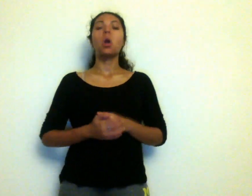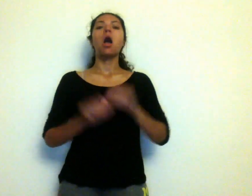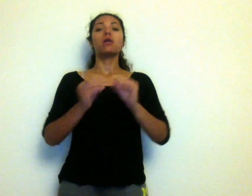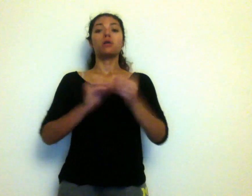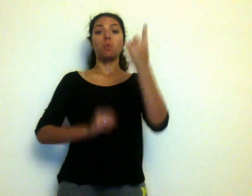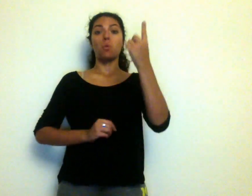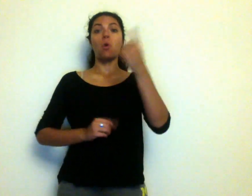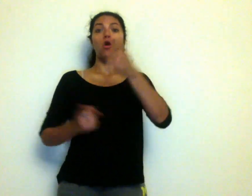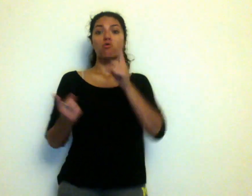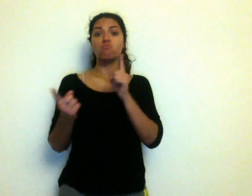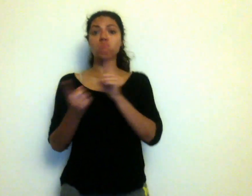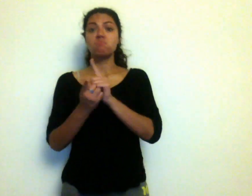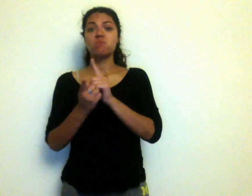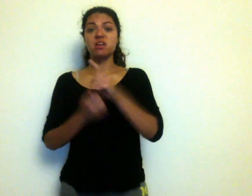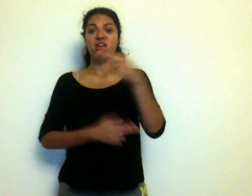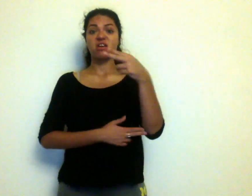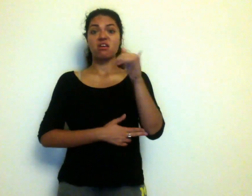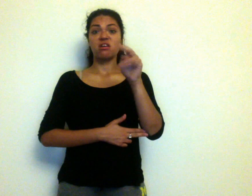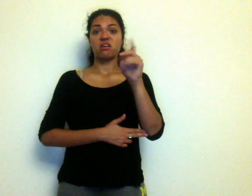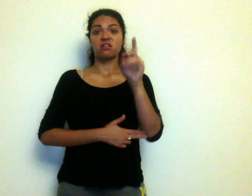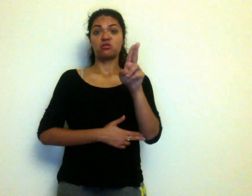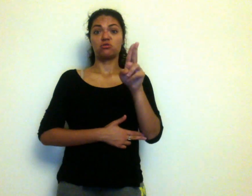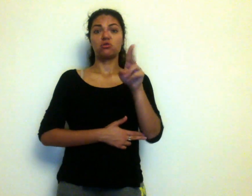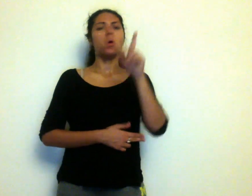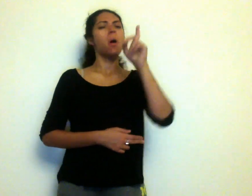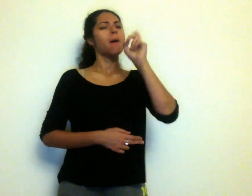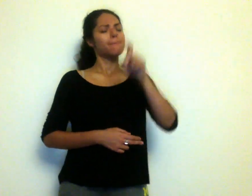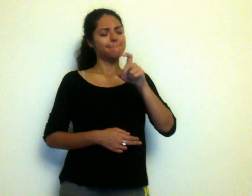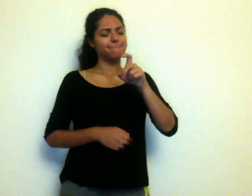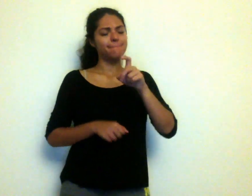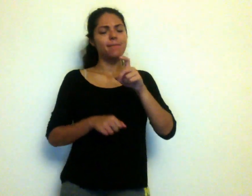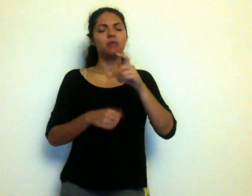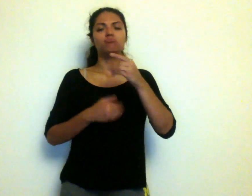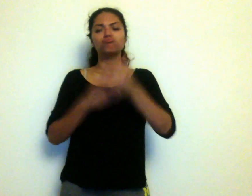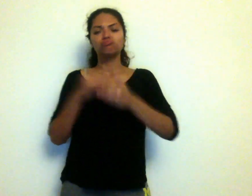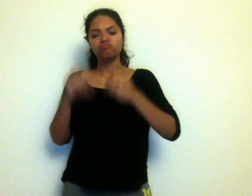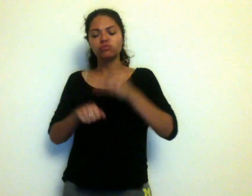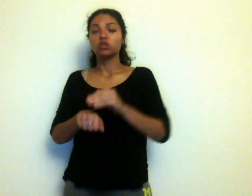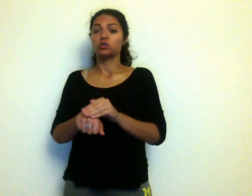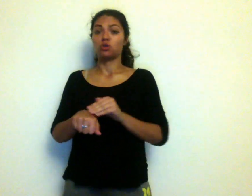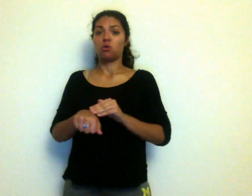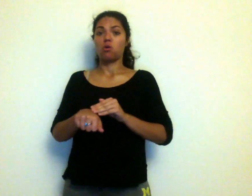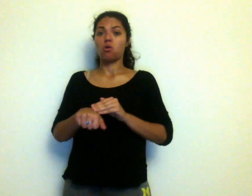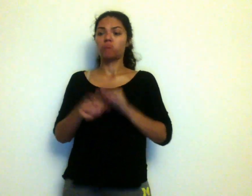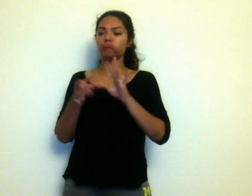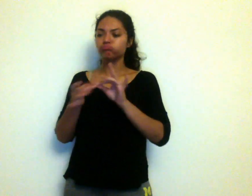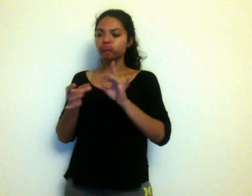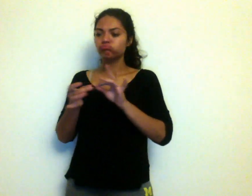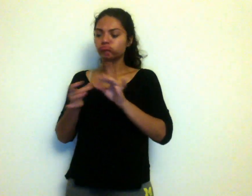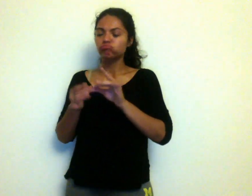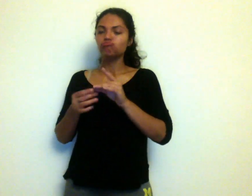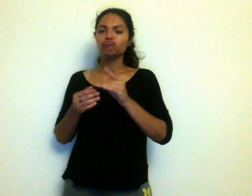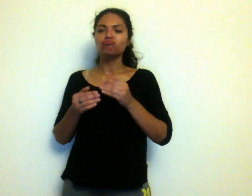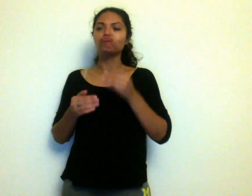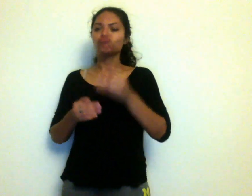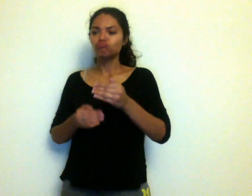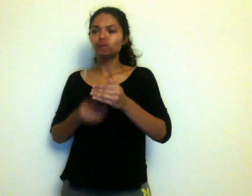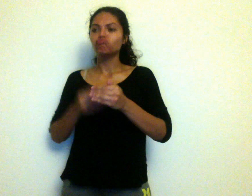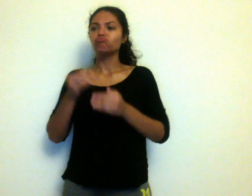slowly. Please do not try to move fast. It never comes that quickly. Number 2, show